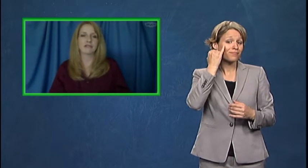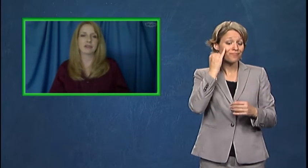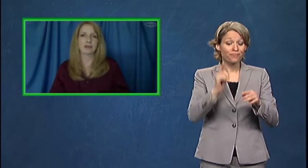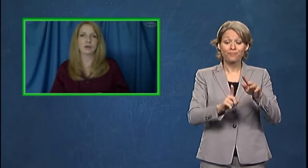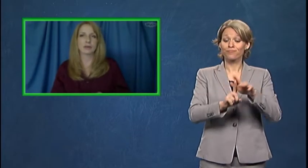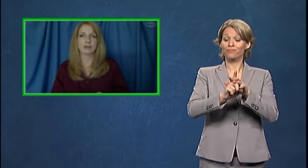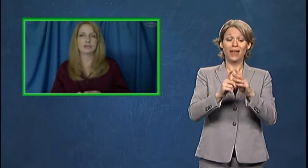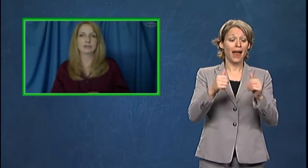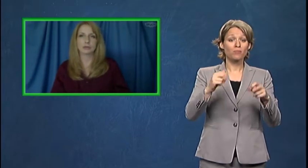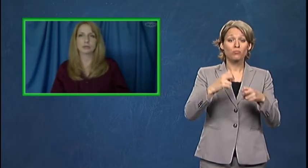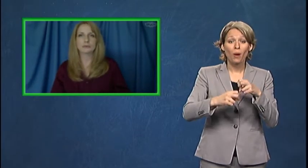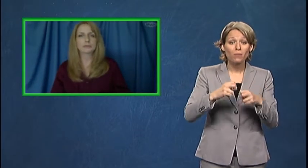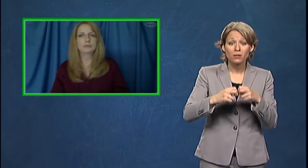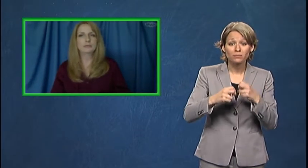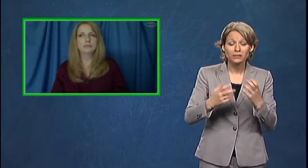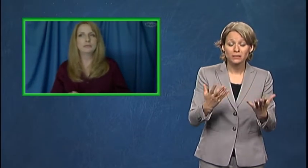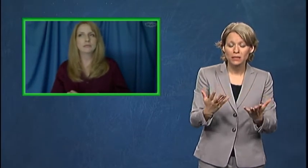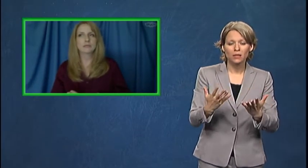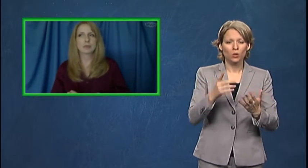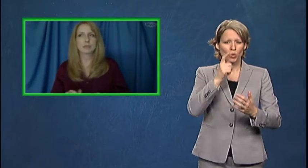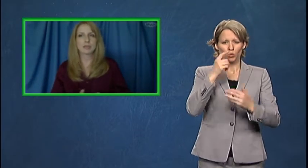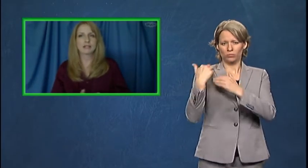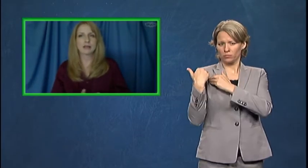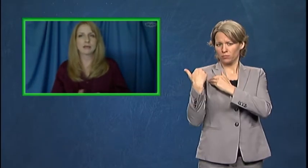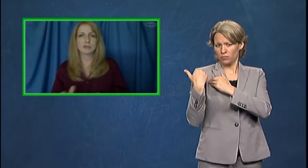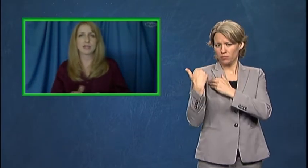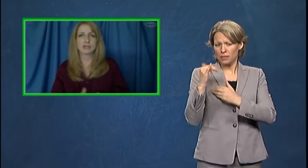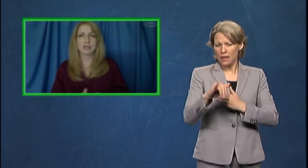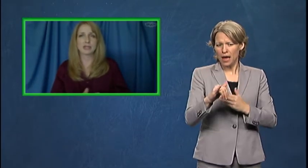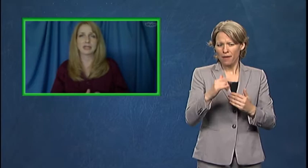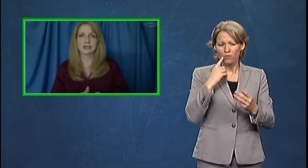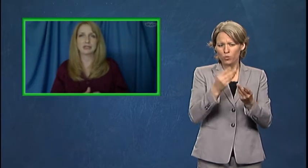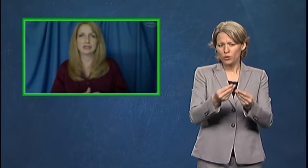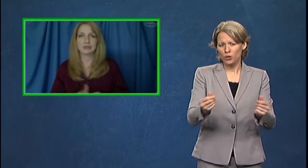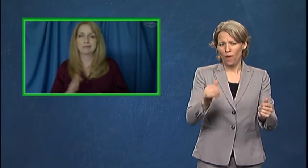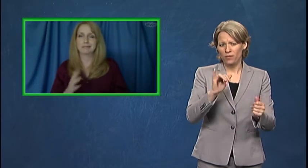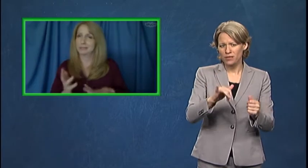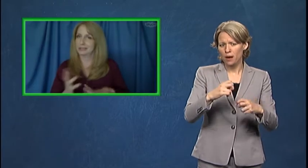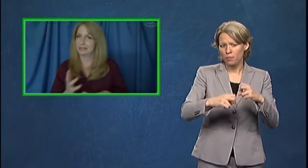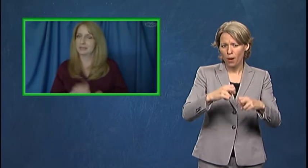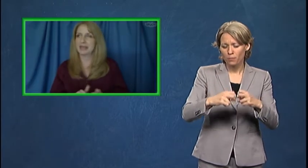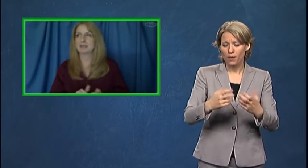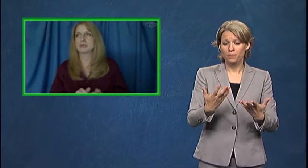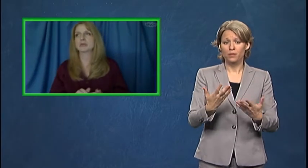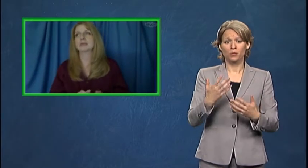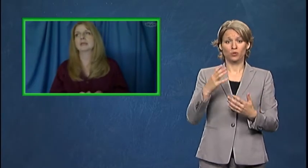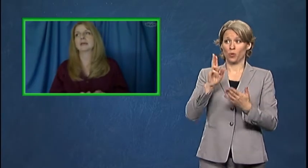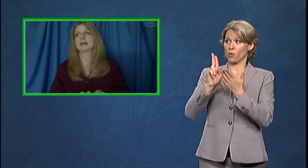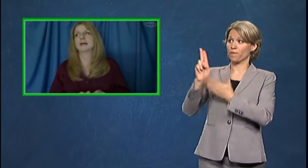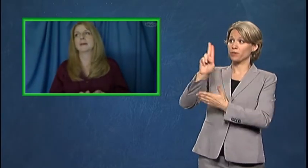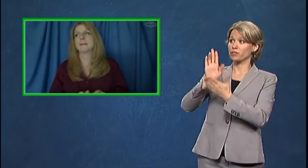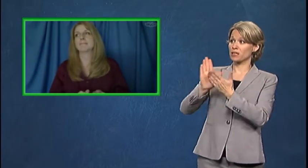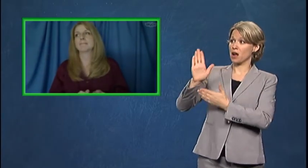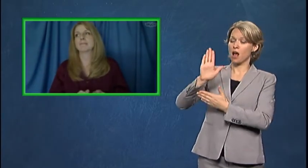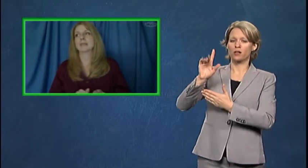if they're going to place that responsibility on the student, which is debatable.